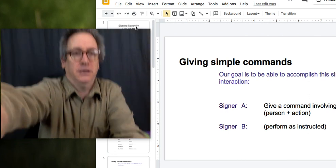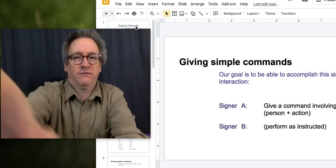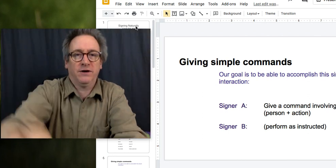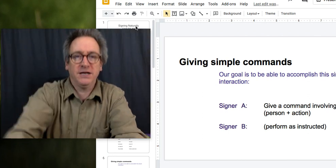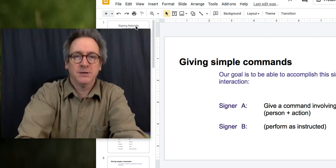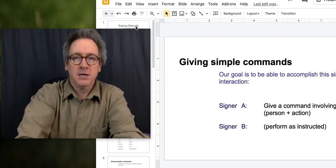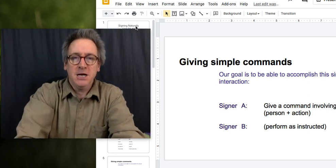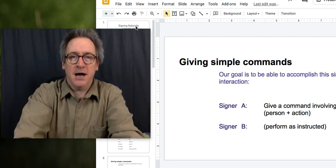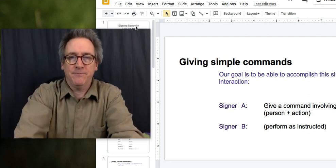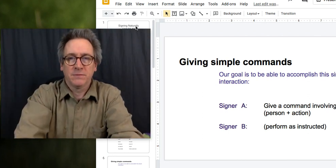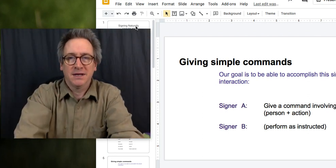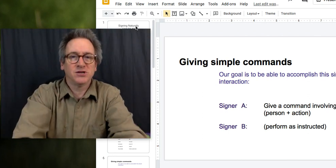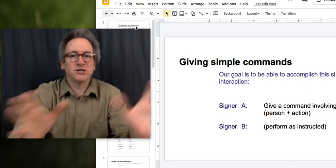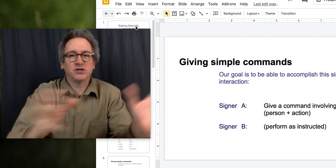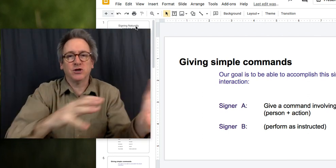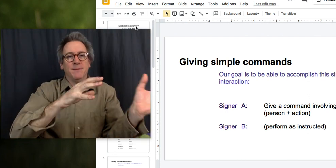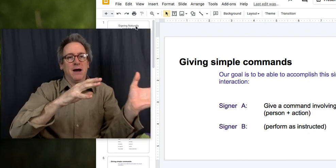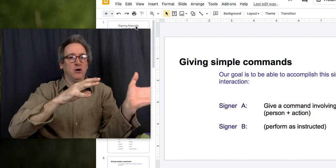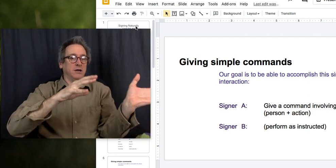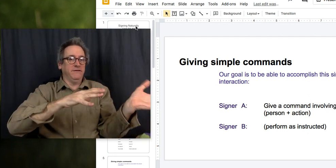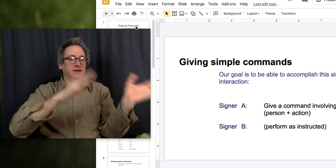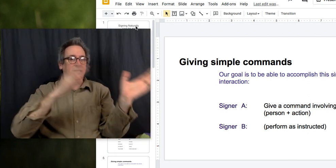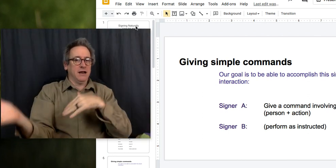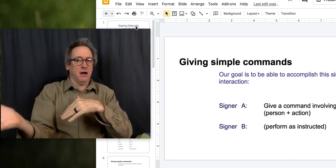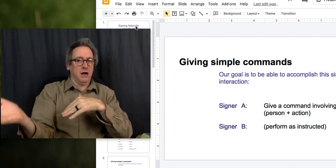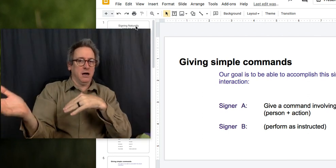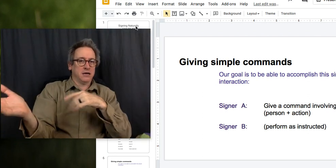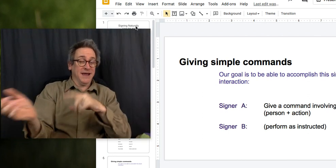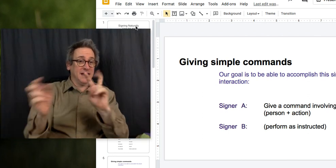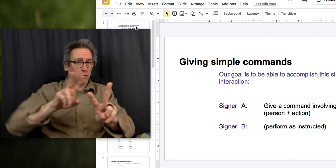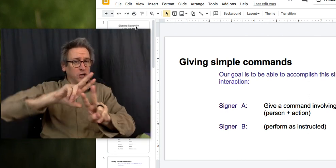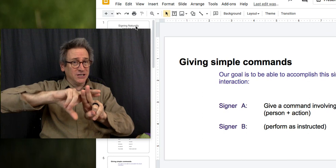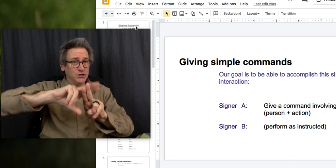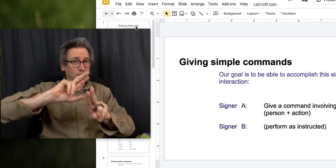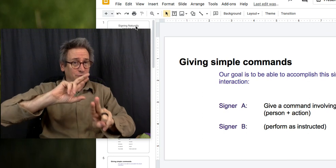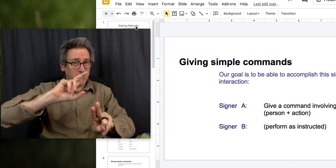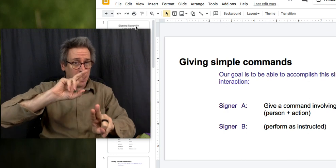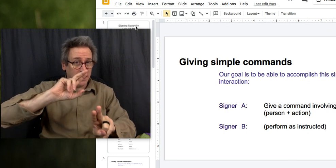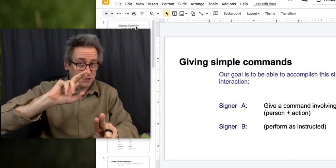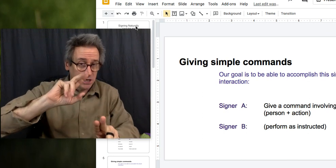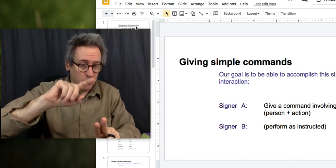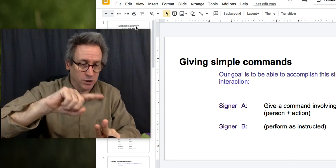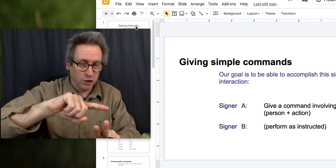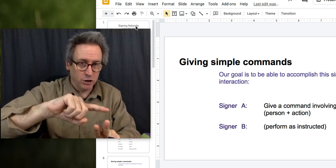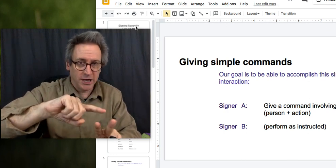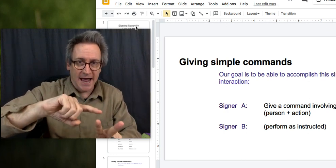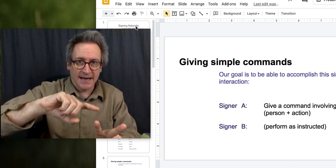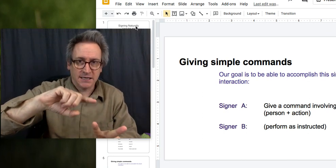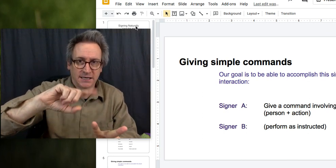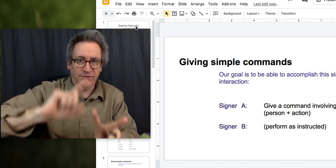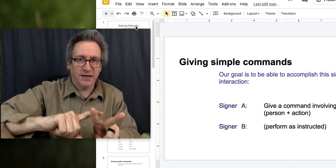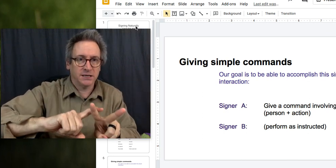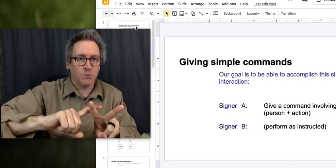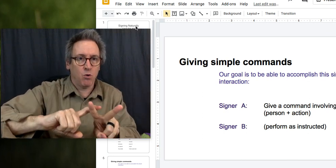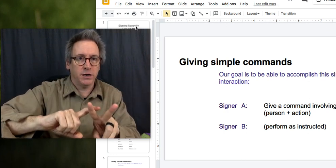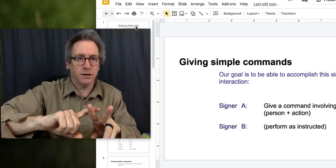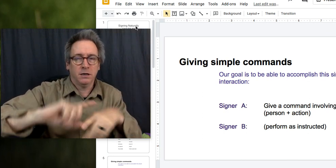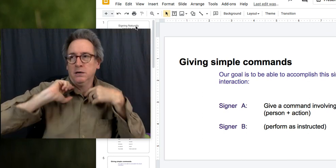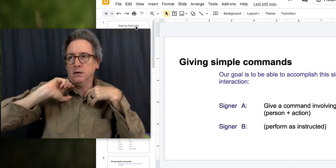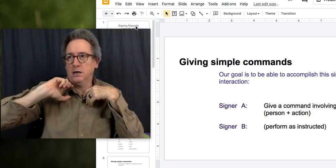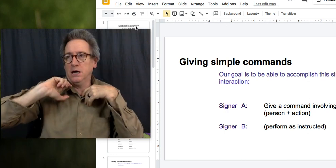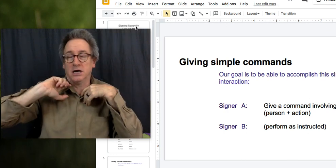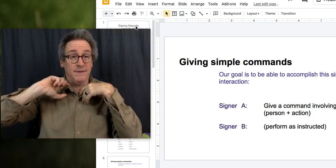handy little phrase. So it's going to be about giving a command. Now we're going to look at two different kinds. We're going to look at giving